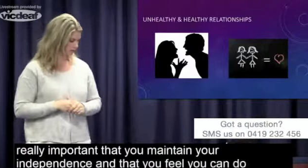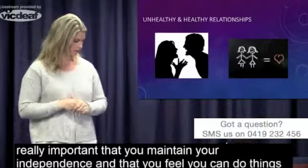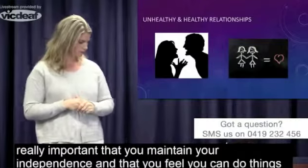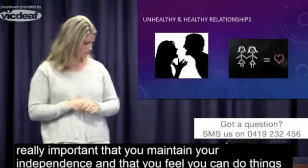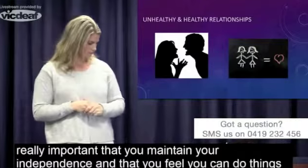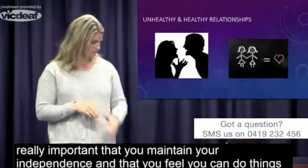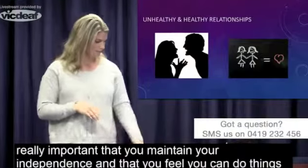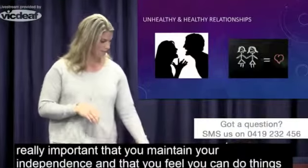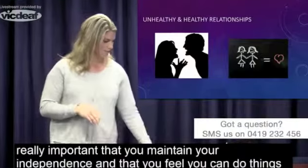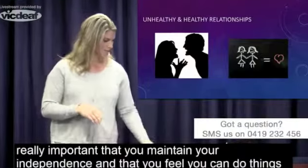person constantly.